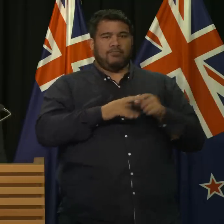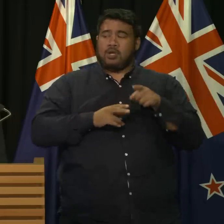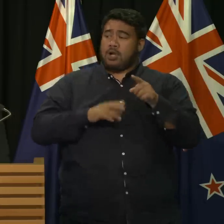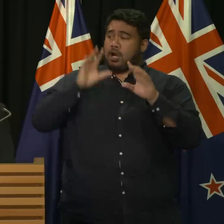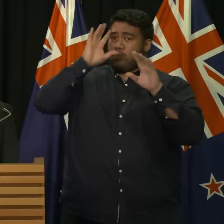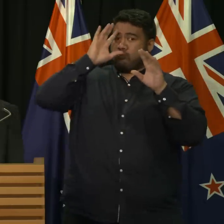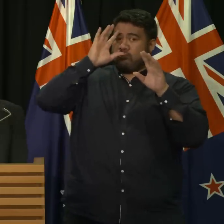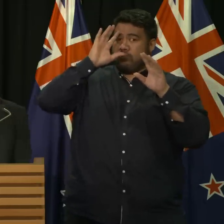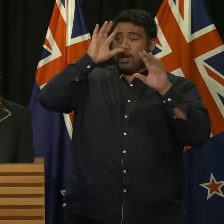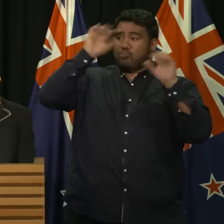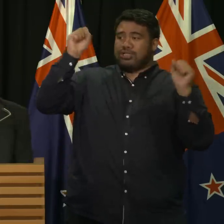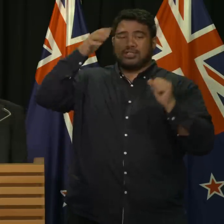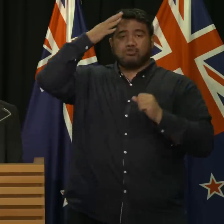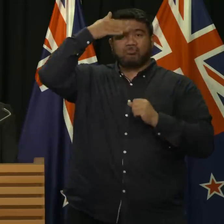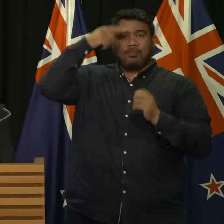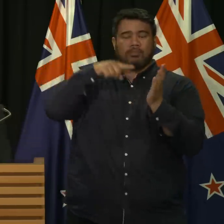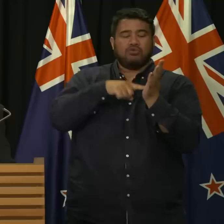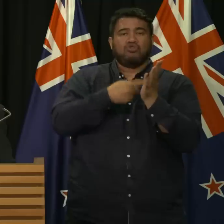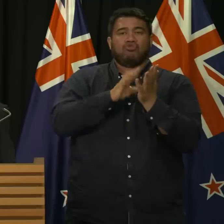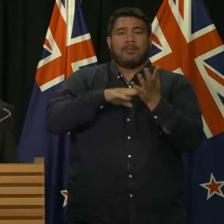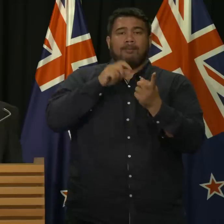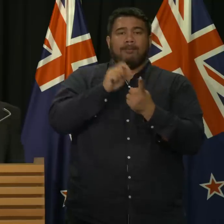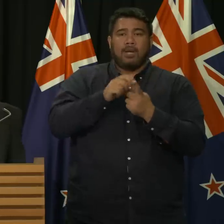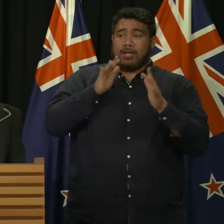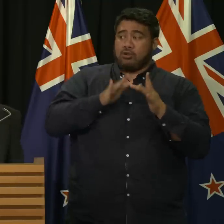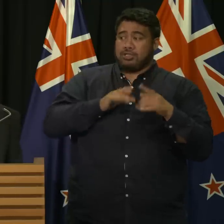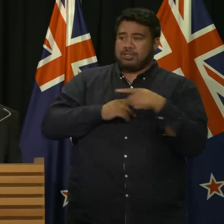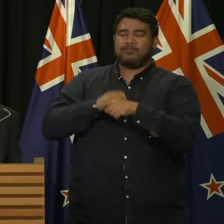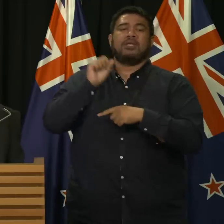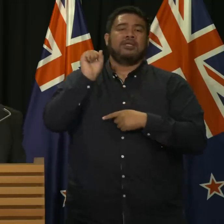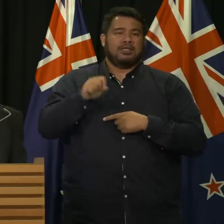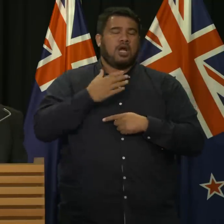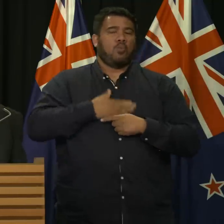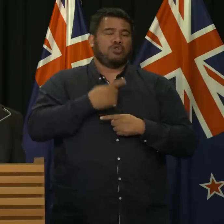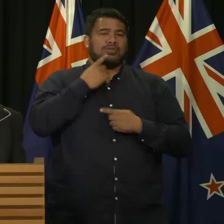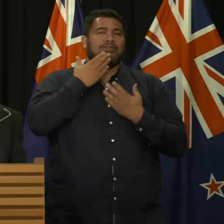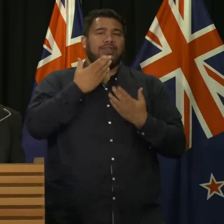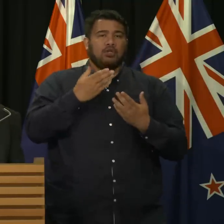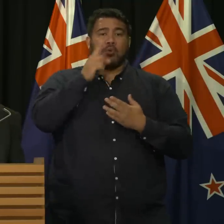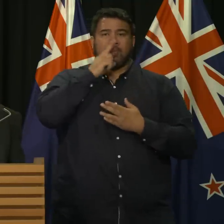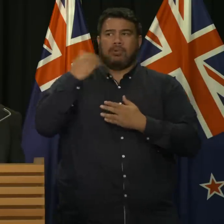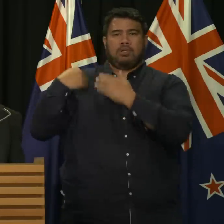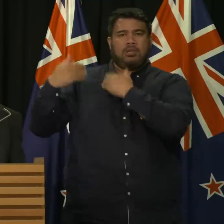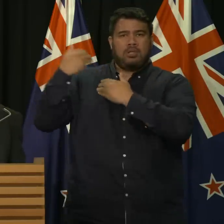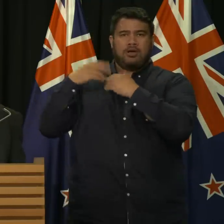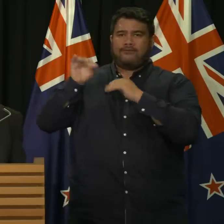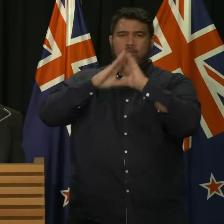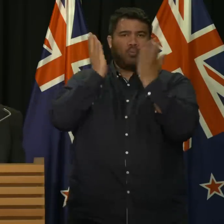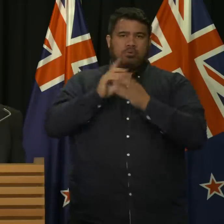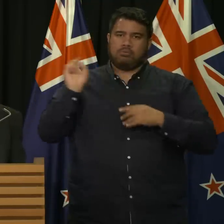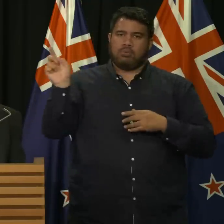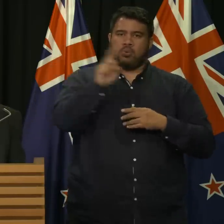Yes, I do want to acknowledge I have received messages of condolence from around the